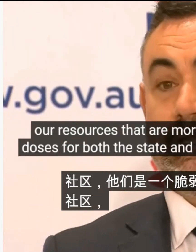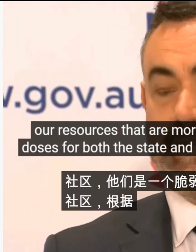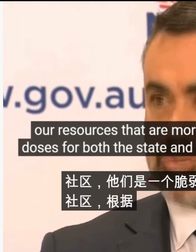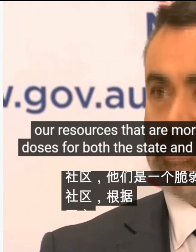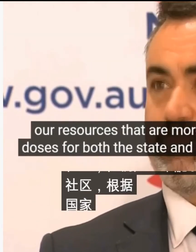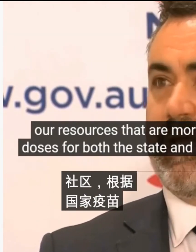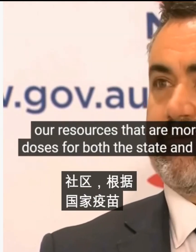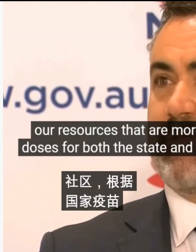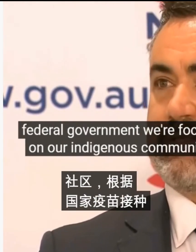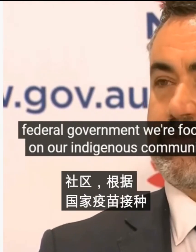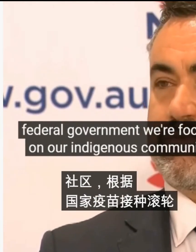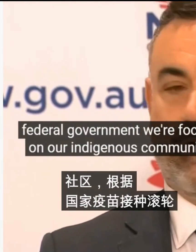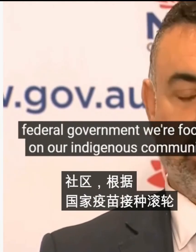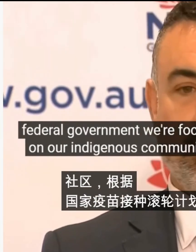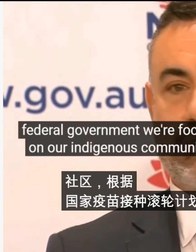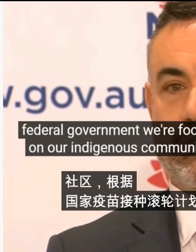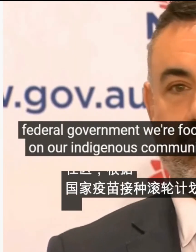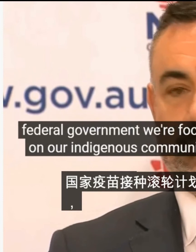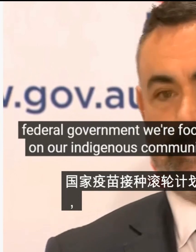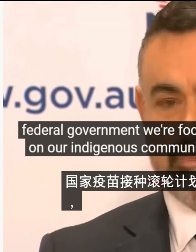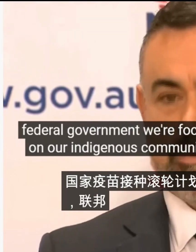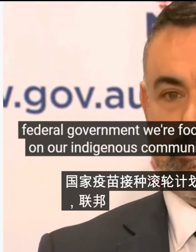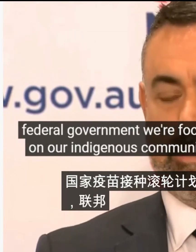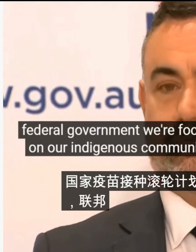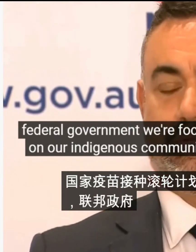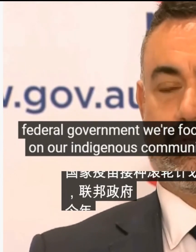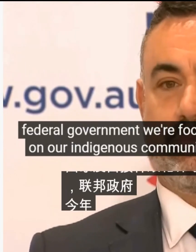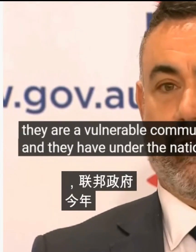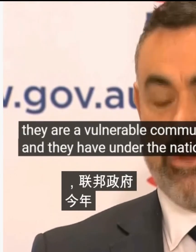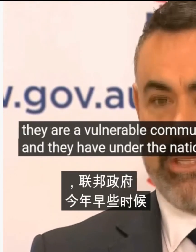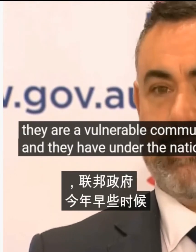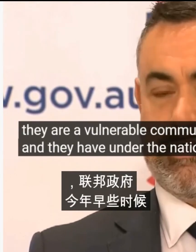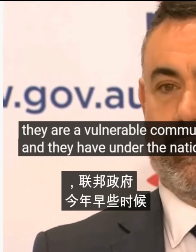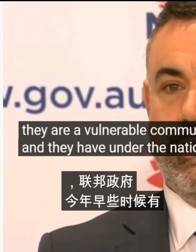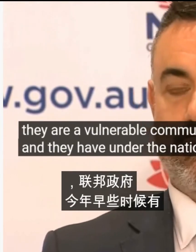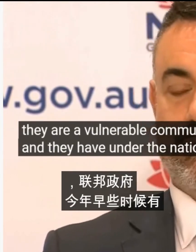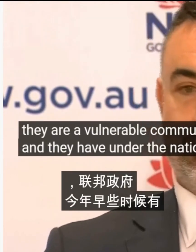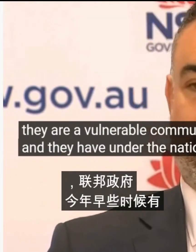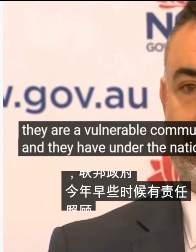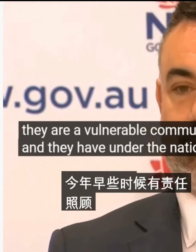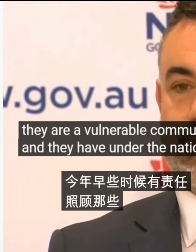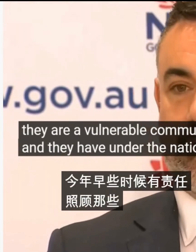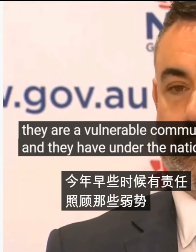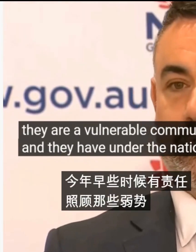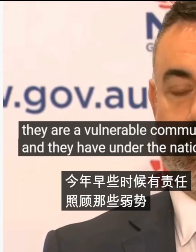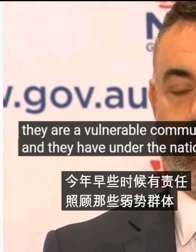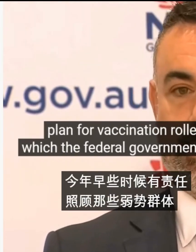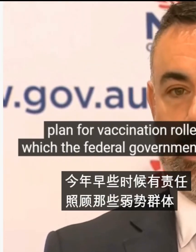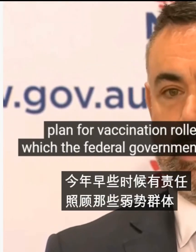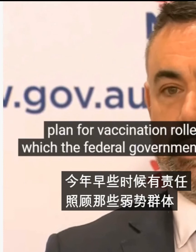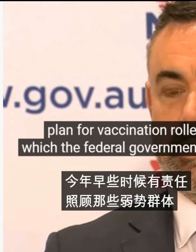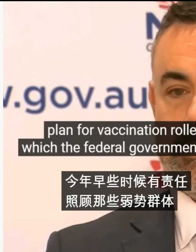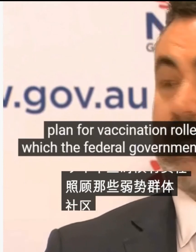have, under the national plan for vaccination rollout, which the federal government had a responsibility earlier this year was to look after those